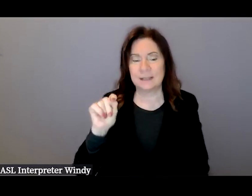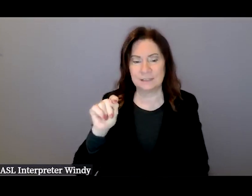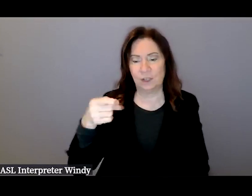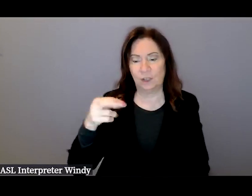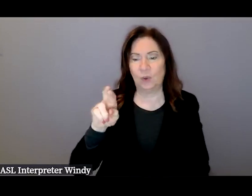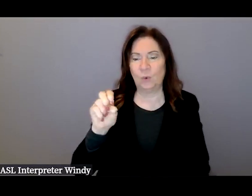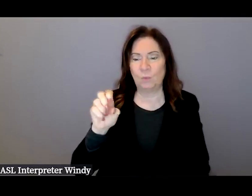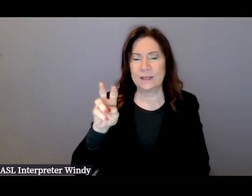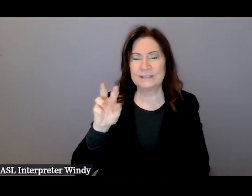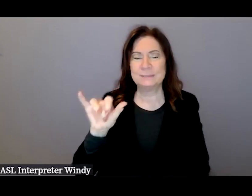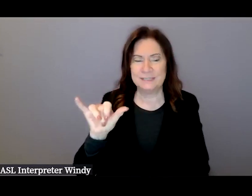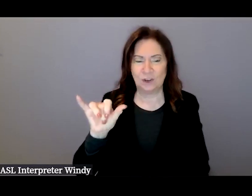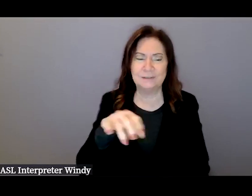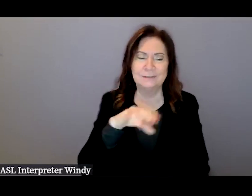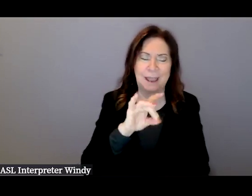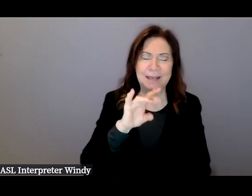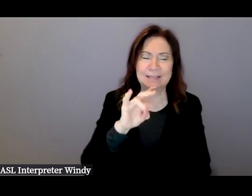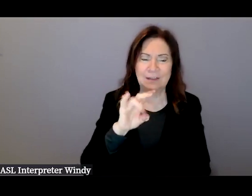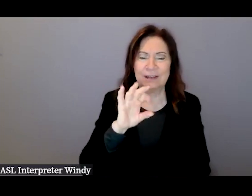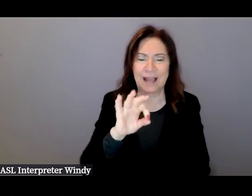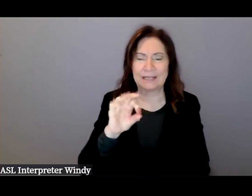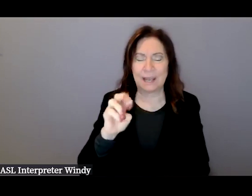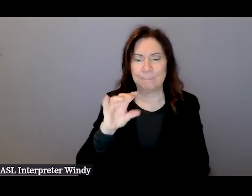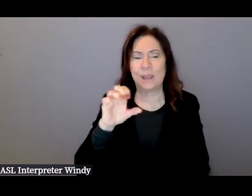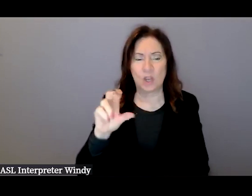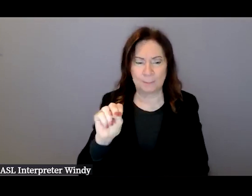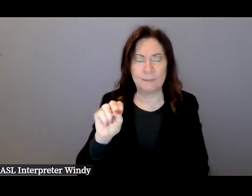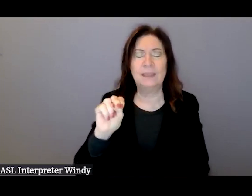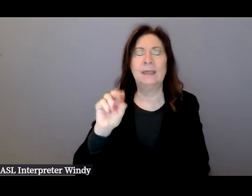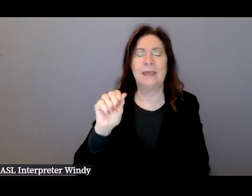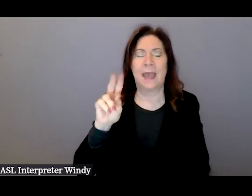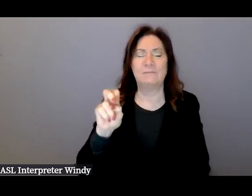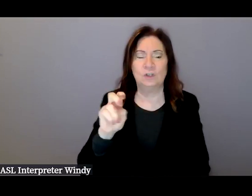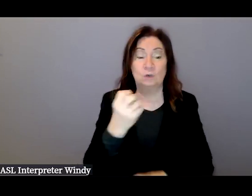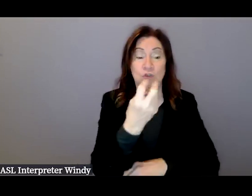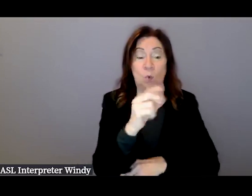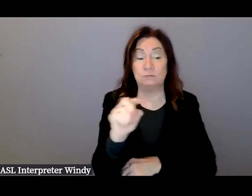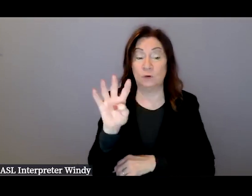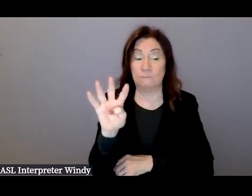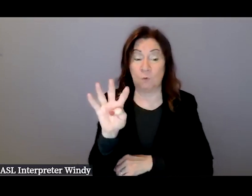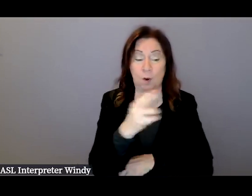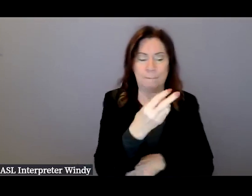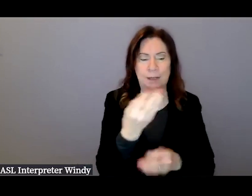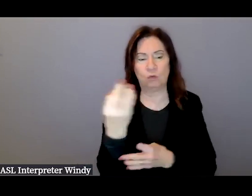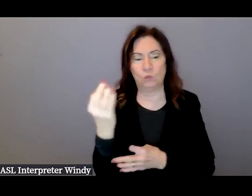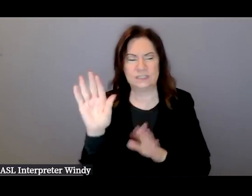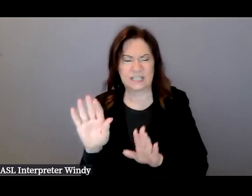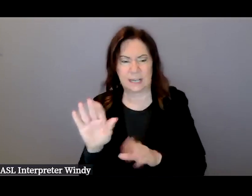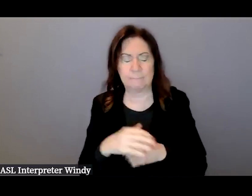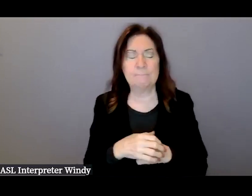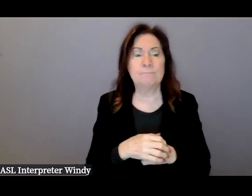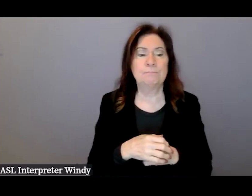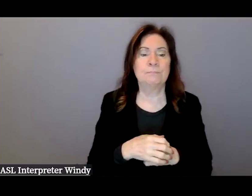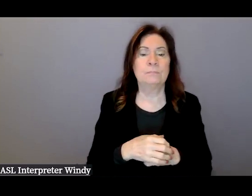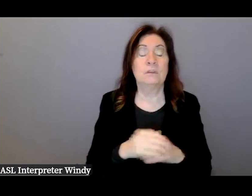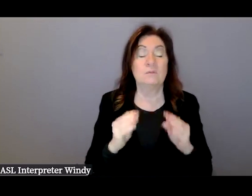at 789 Merriman Avenue between noon and 4 p.m. Monday through Sunday. More